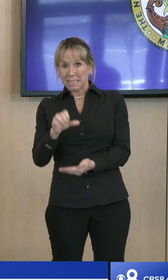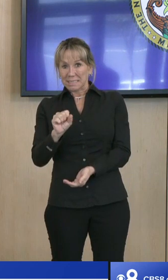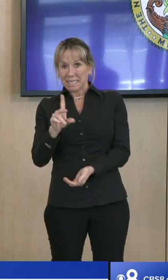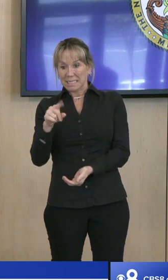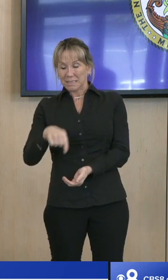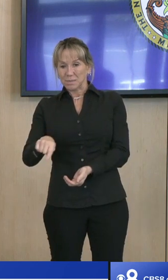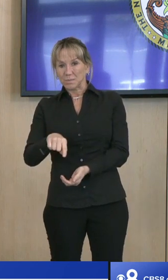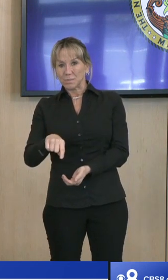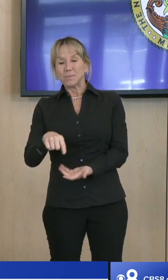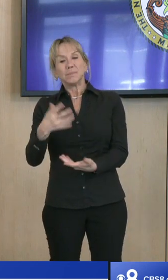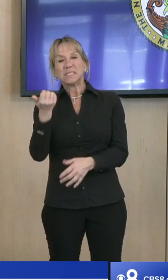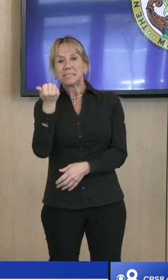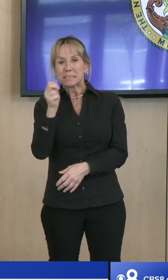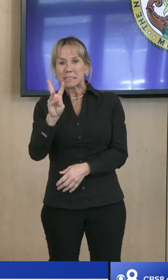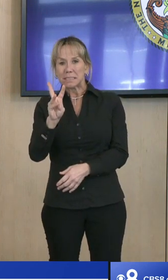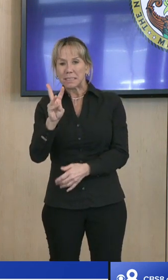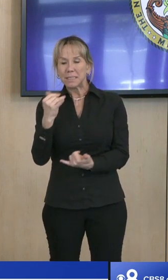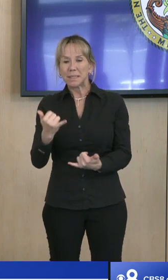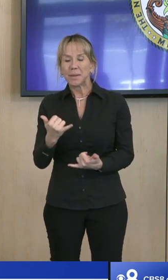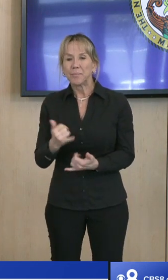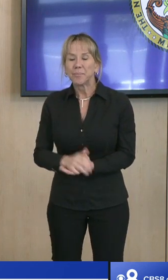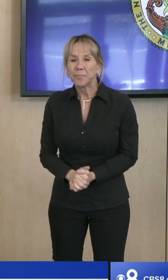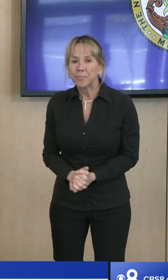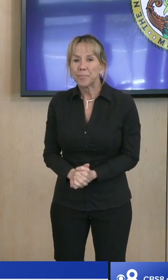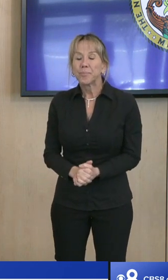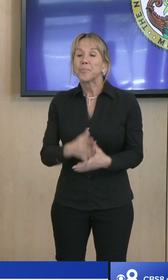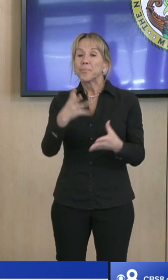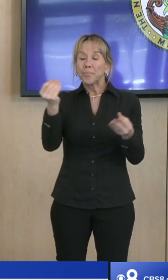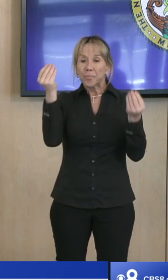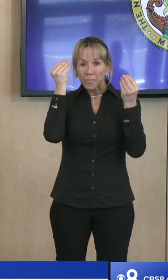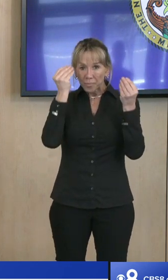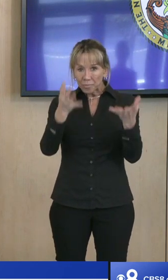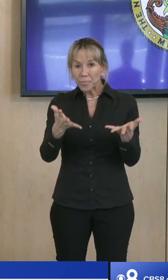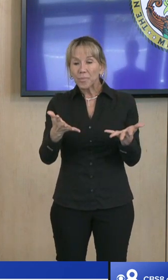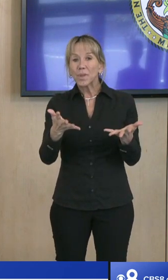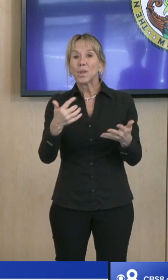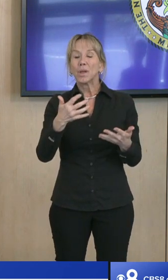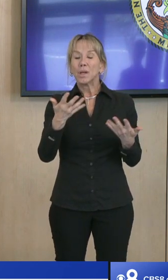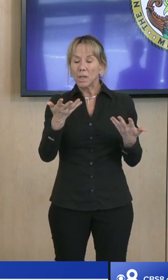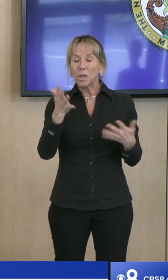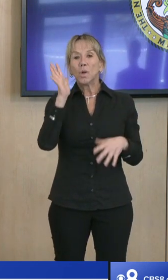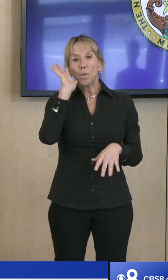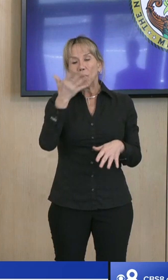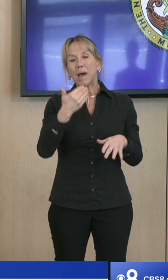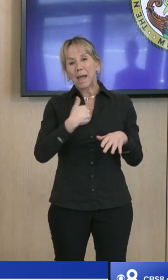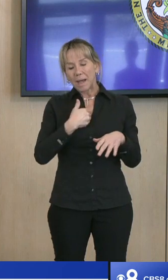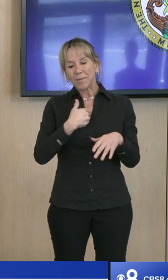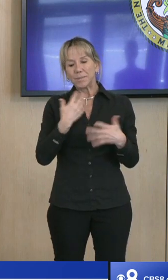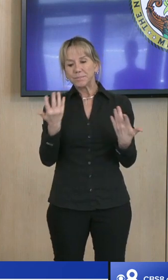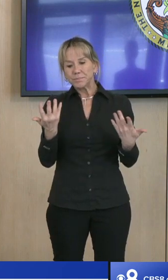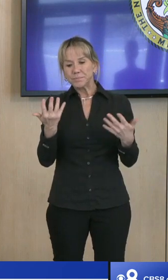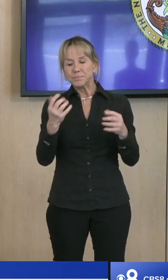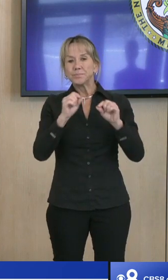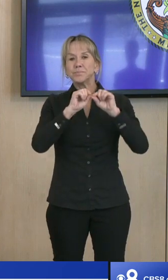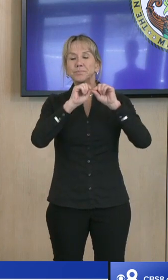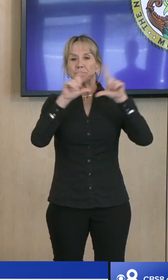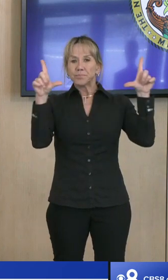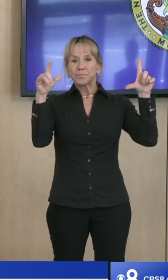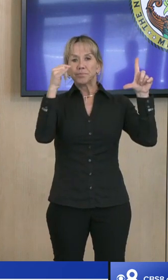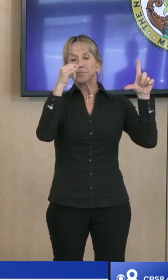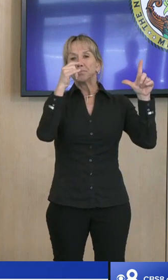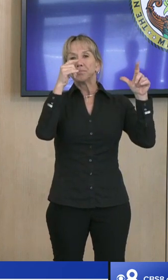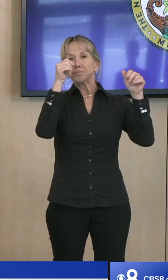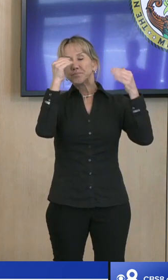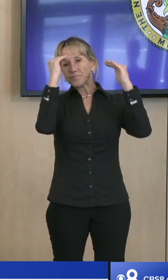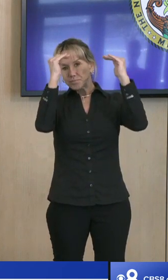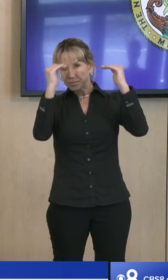want to mention to the media who are following this that we will be producing a daily line list of the individuals who have